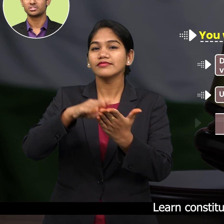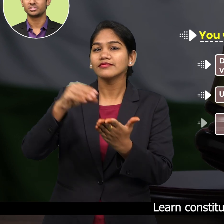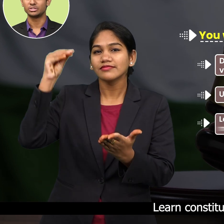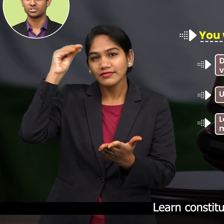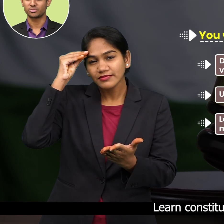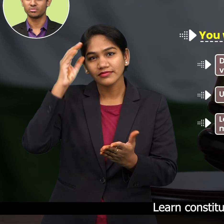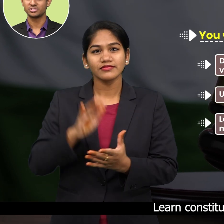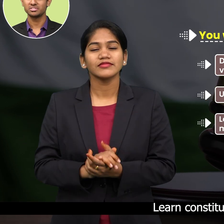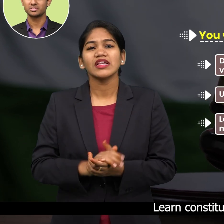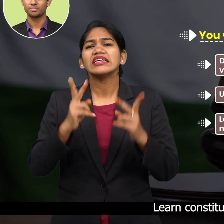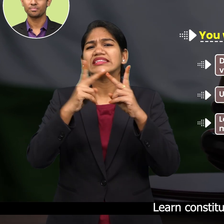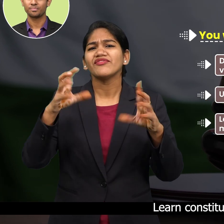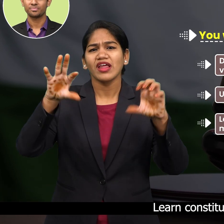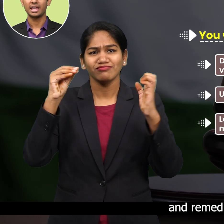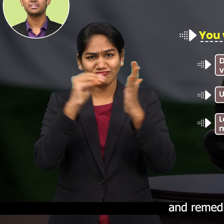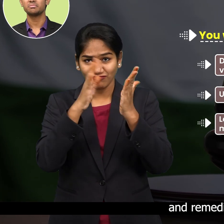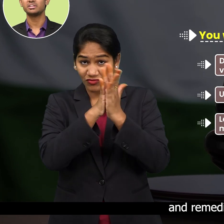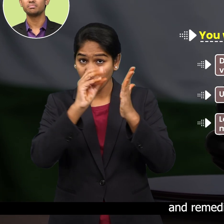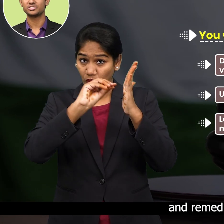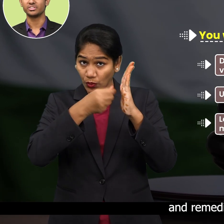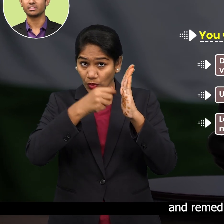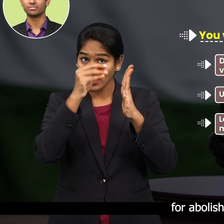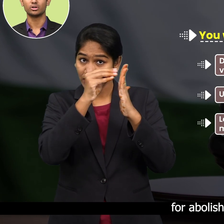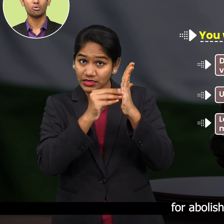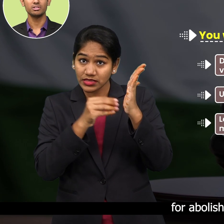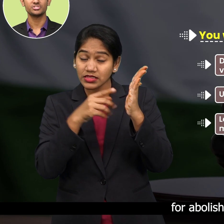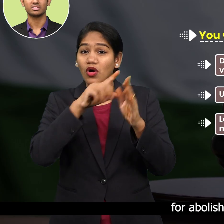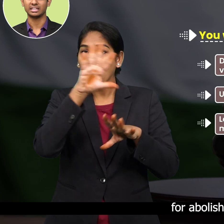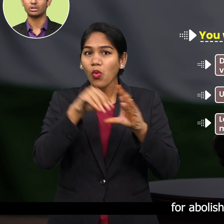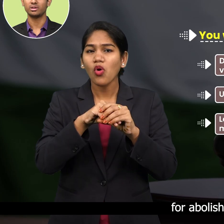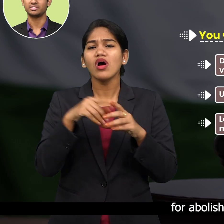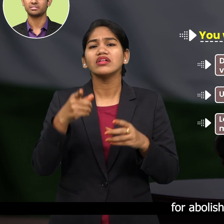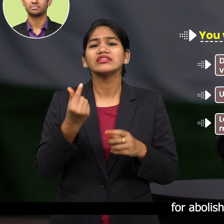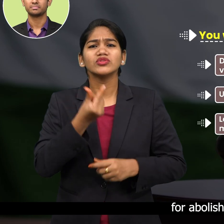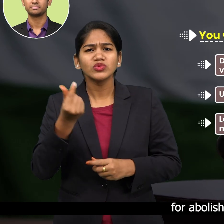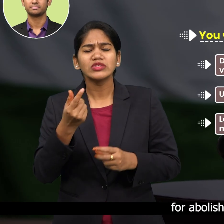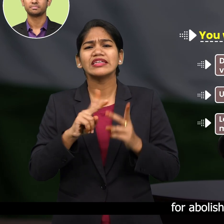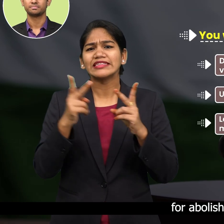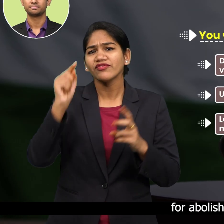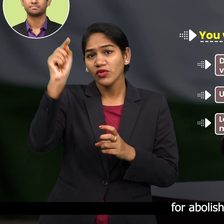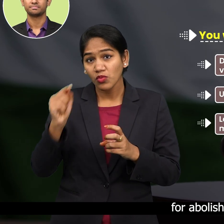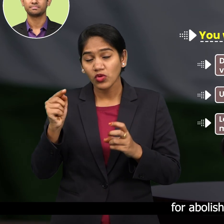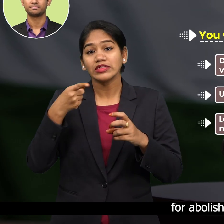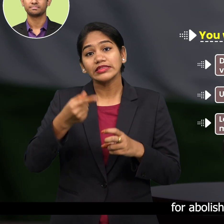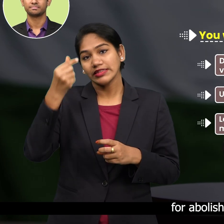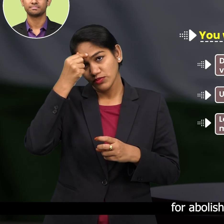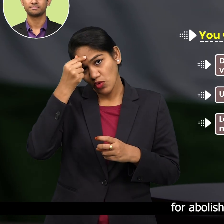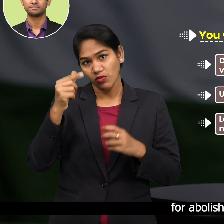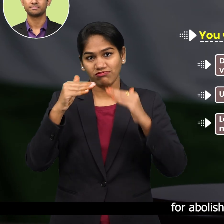Learn constitutional provisions and remedial measuring for abolishing inequality.